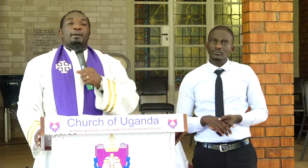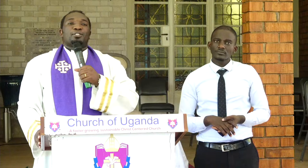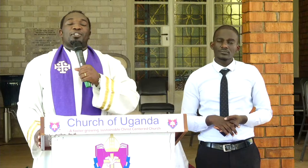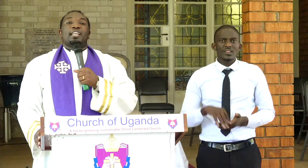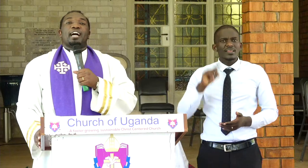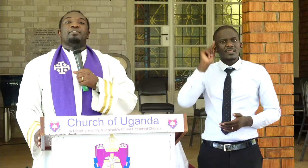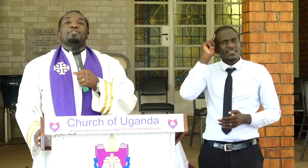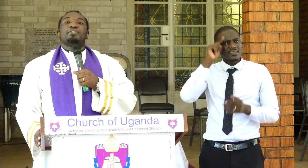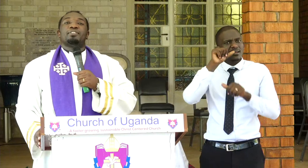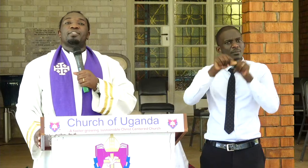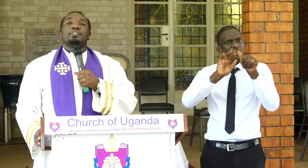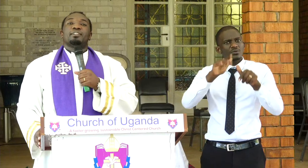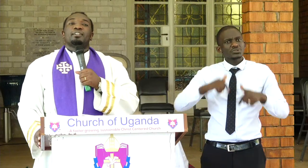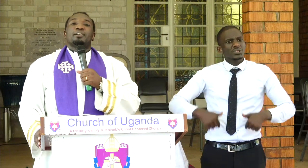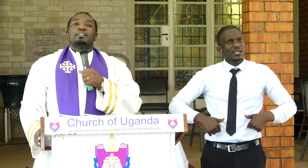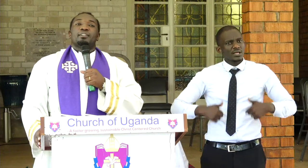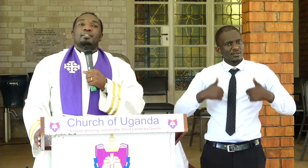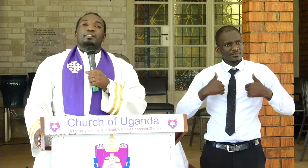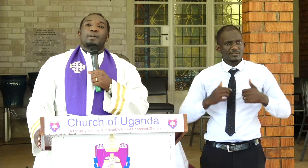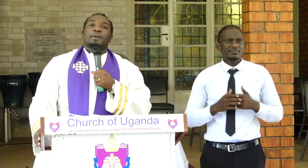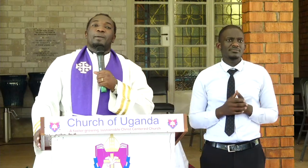Think about your life